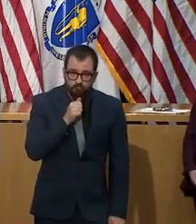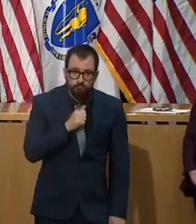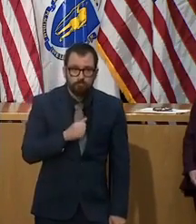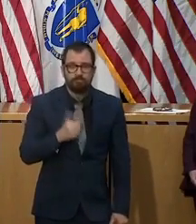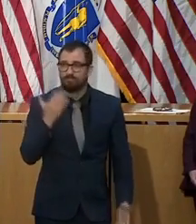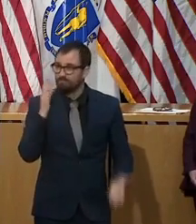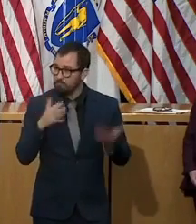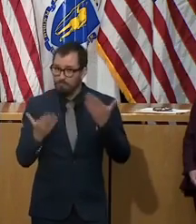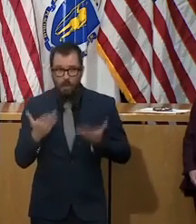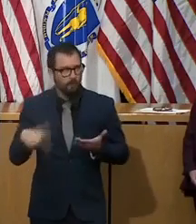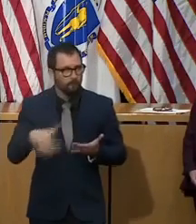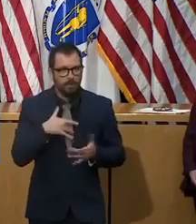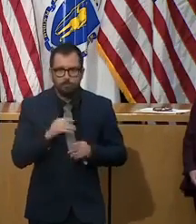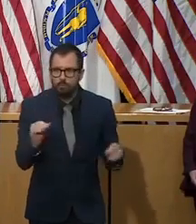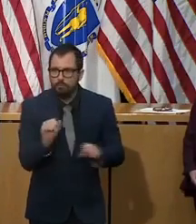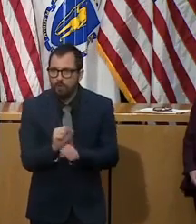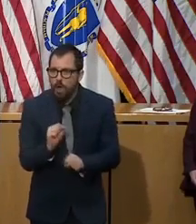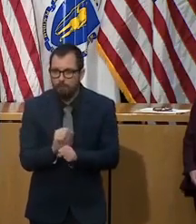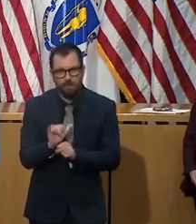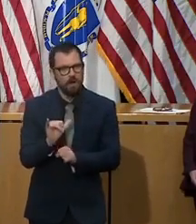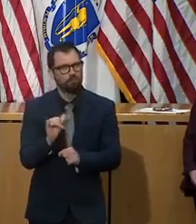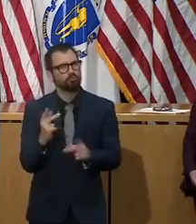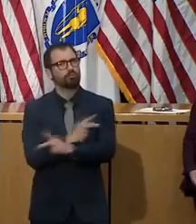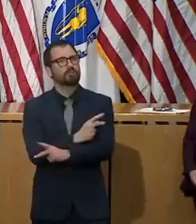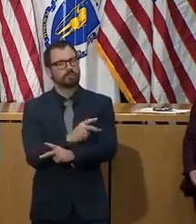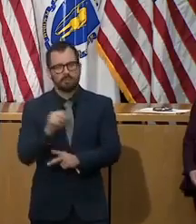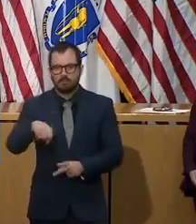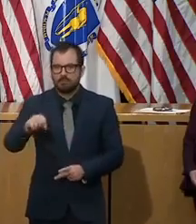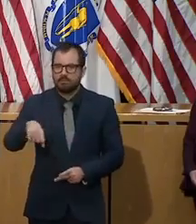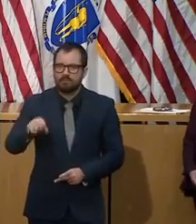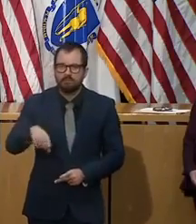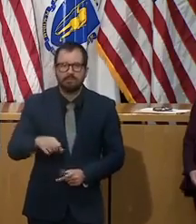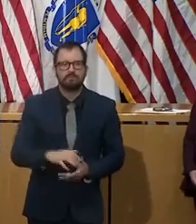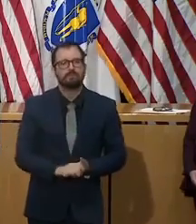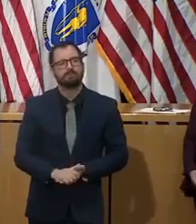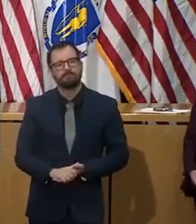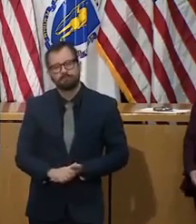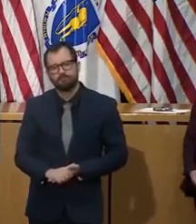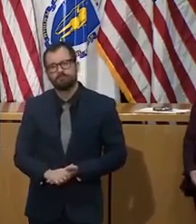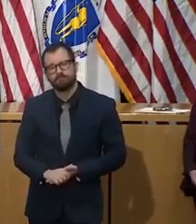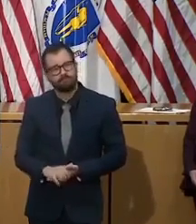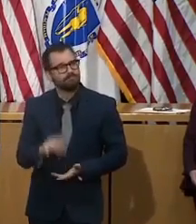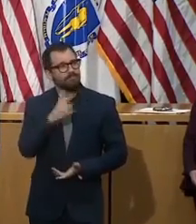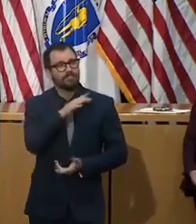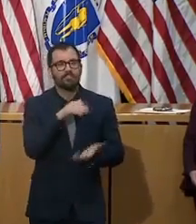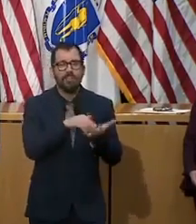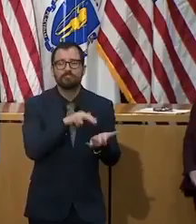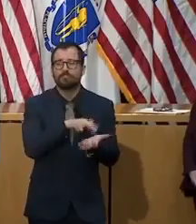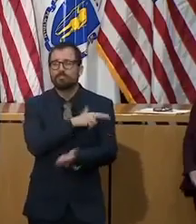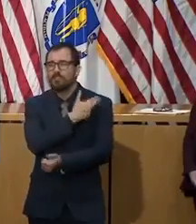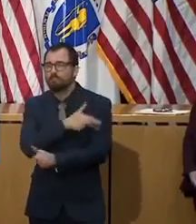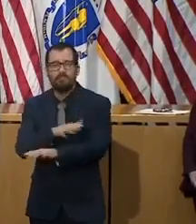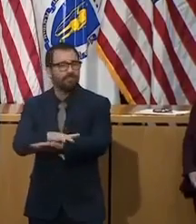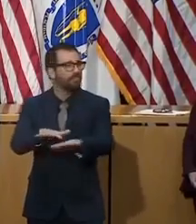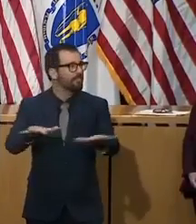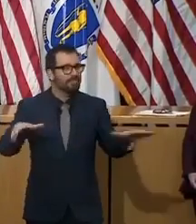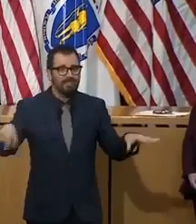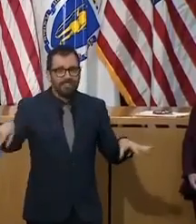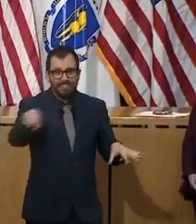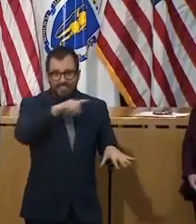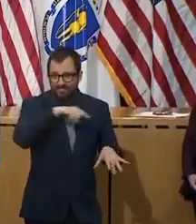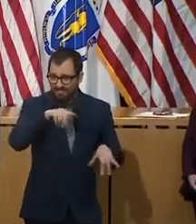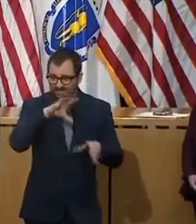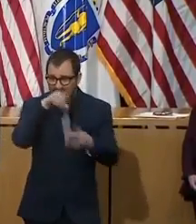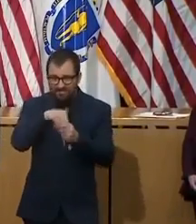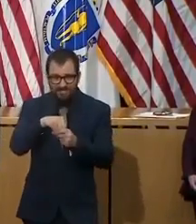there's literally no one in the healthcare world or the public health world or the infectious disease world who thinks you